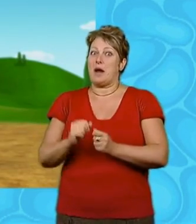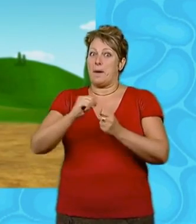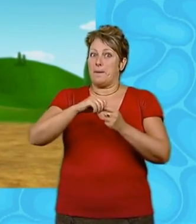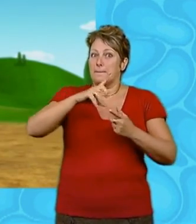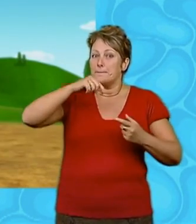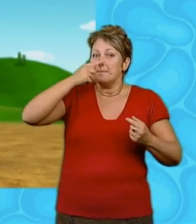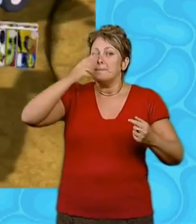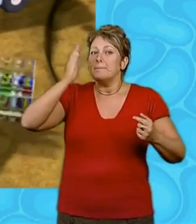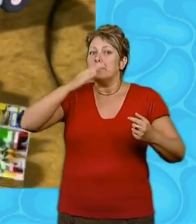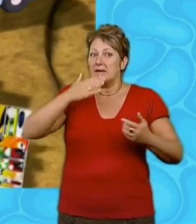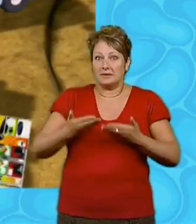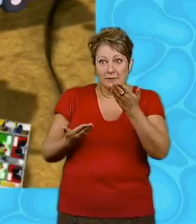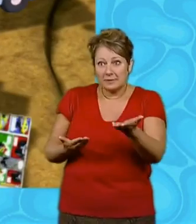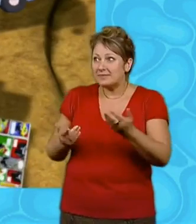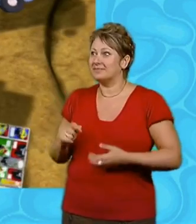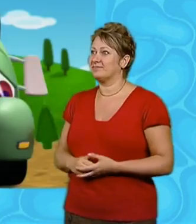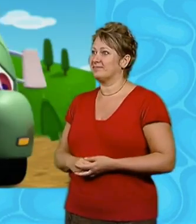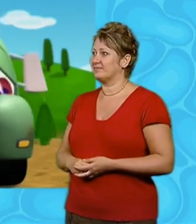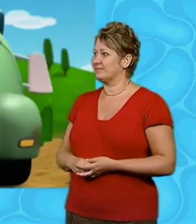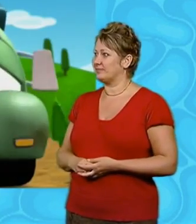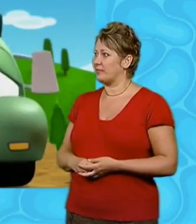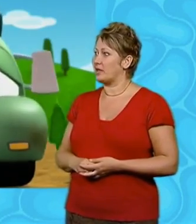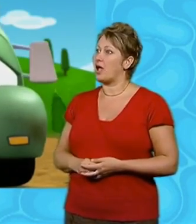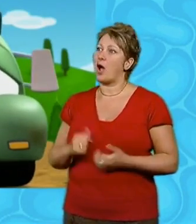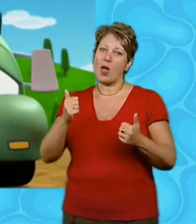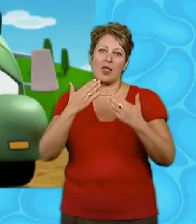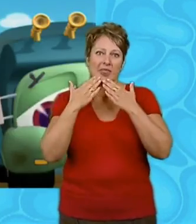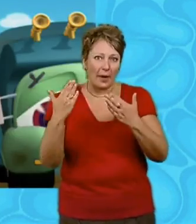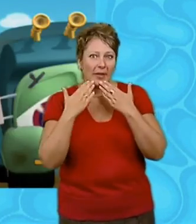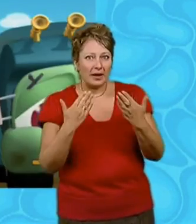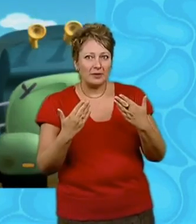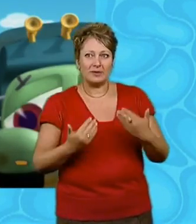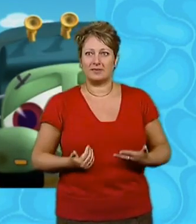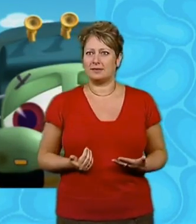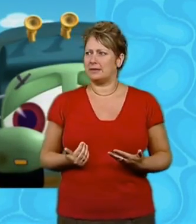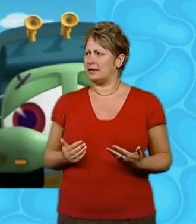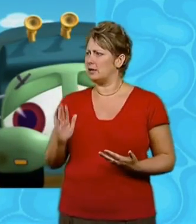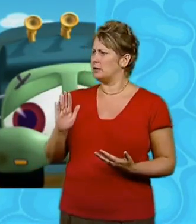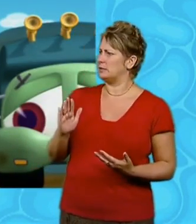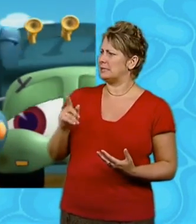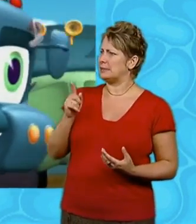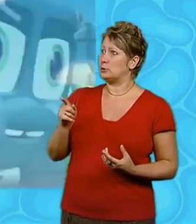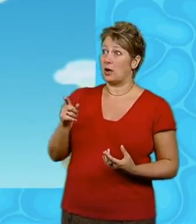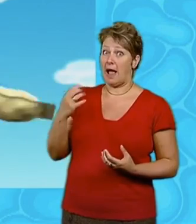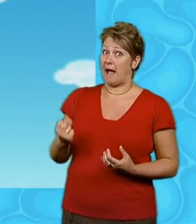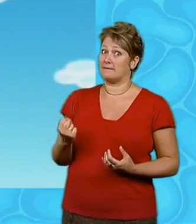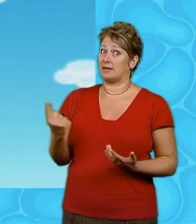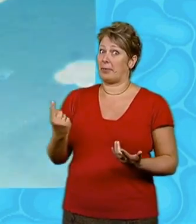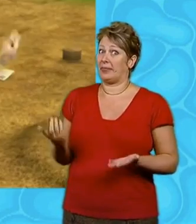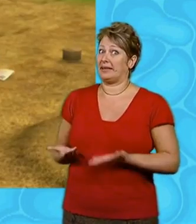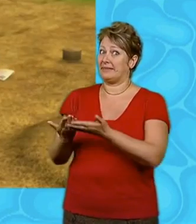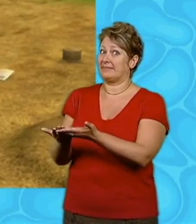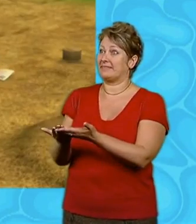you sent away for, Bobby. Great, thanks. Yes, thanks, Mikael. And Dex, something for you.